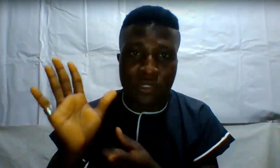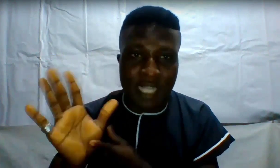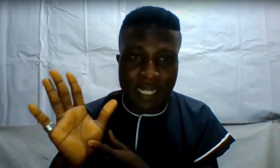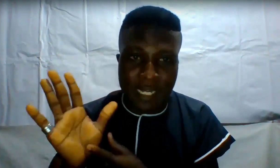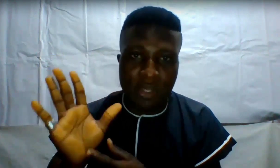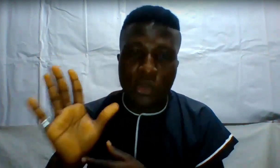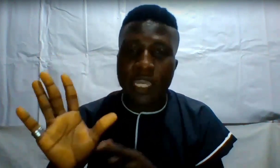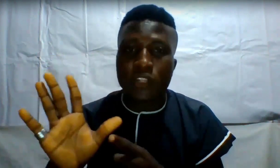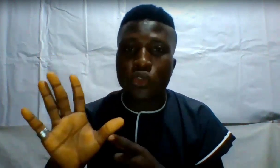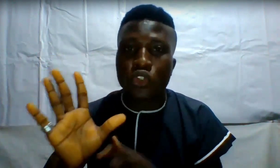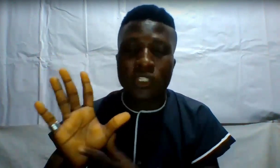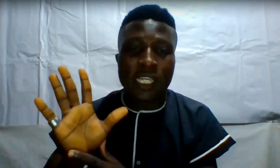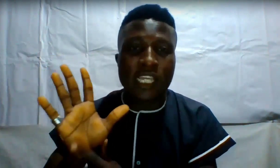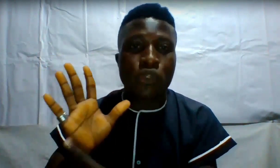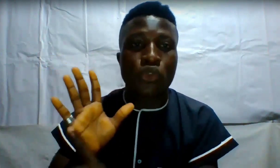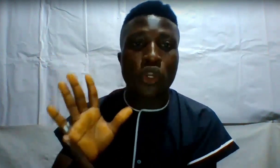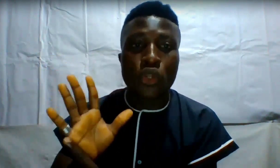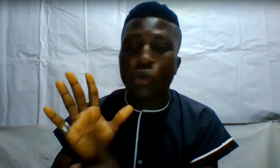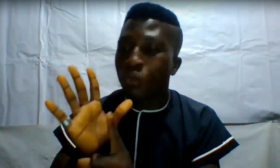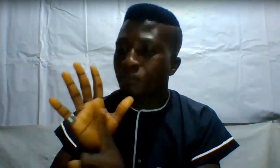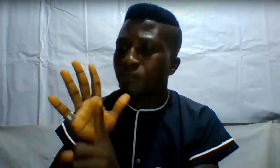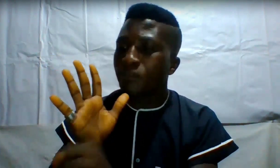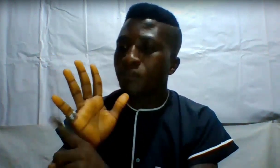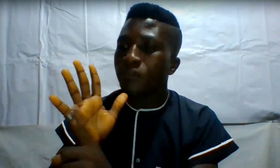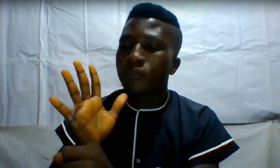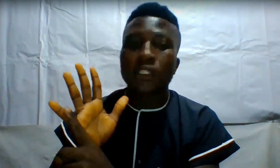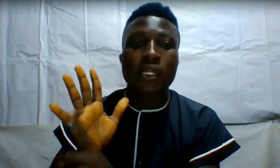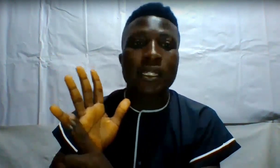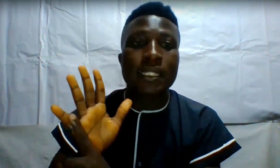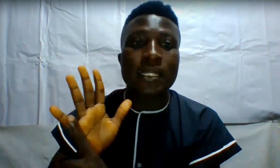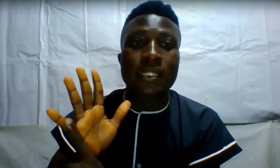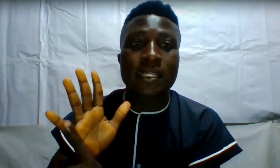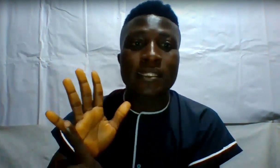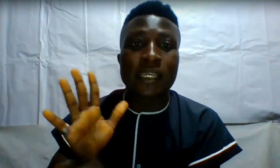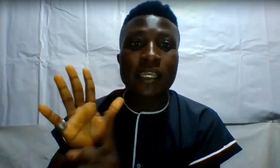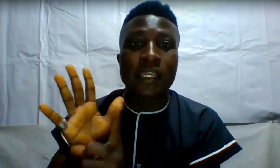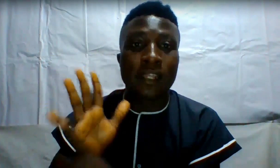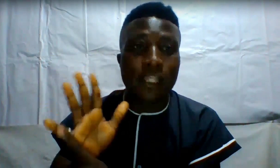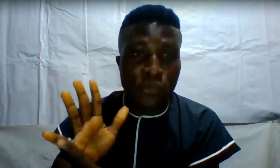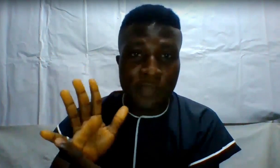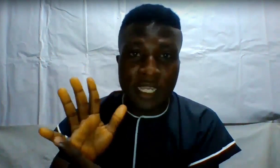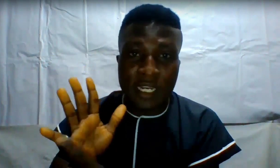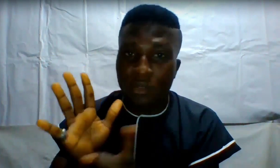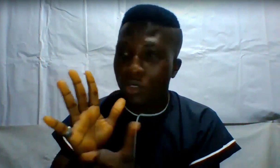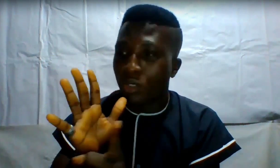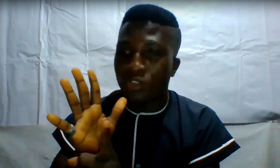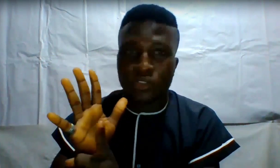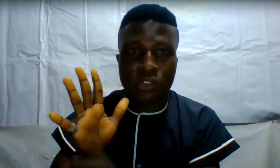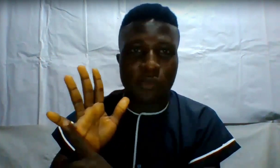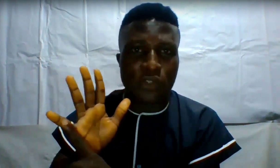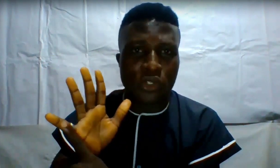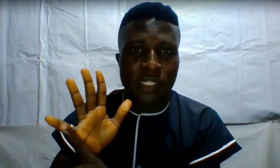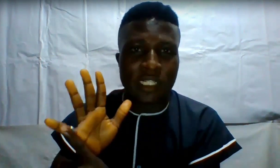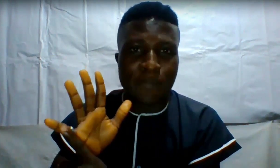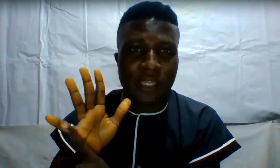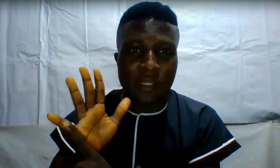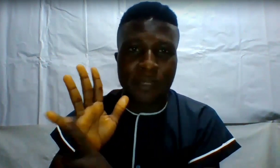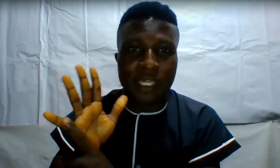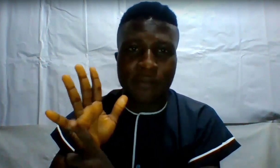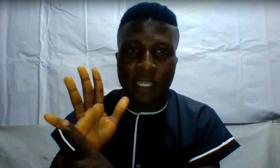Okay, so just in case we do not know, this is the little finger, or some of us call it the pinky finger,